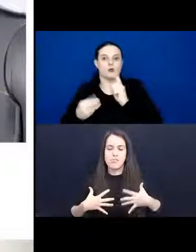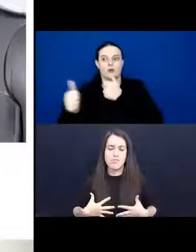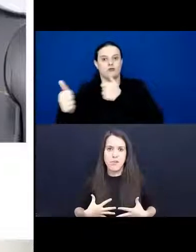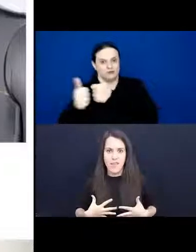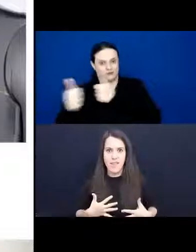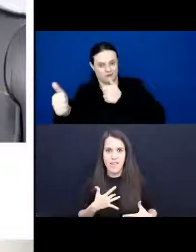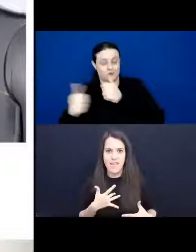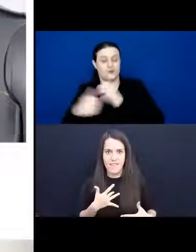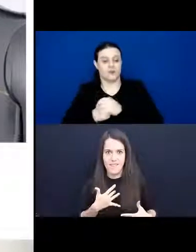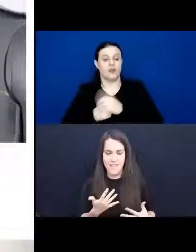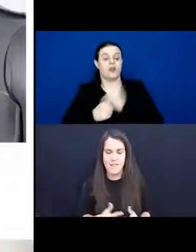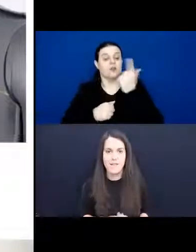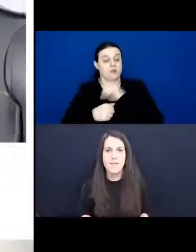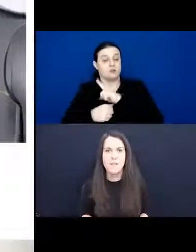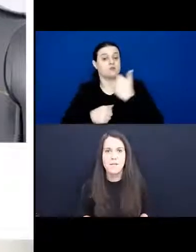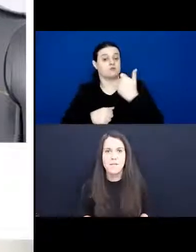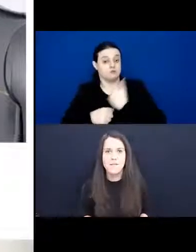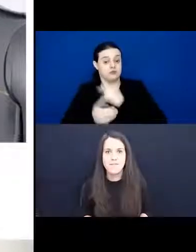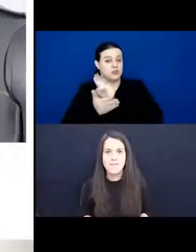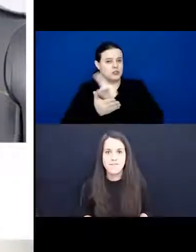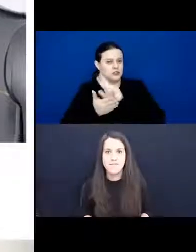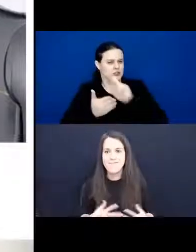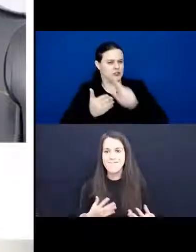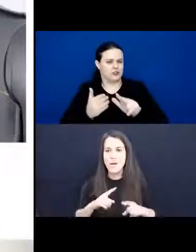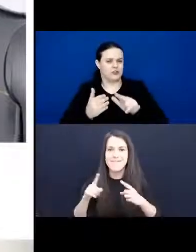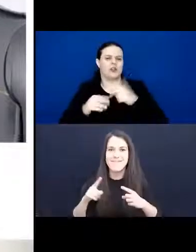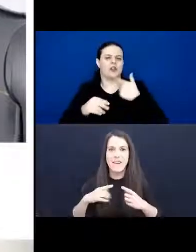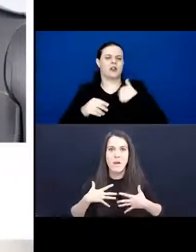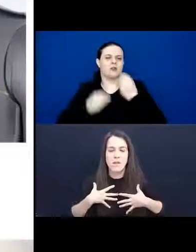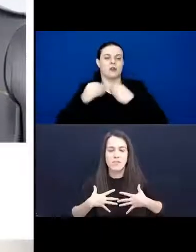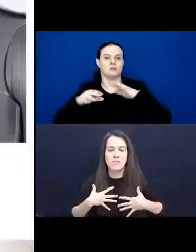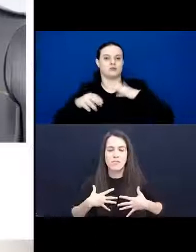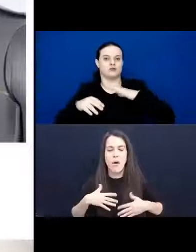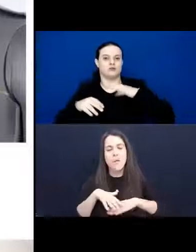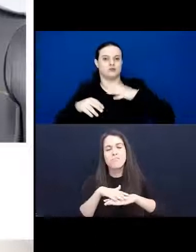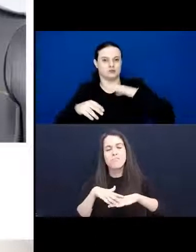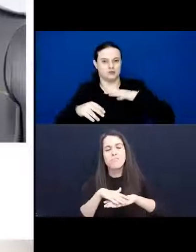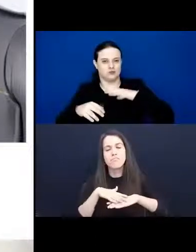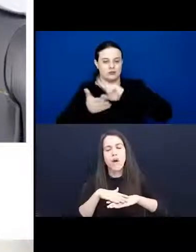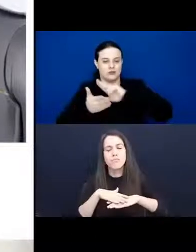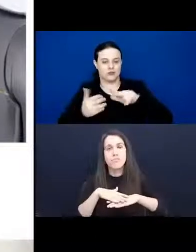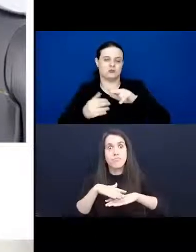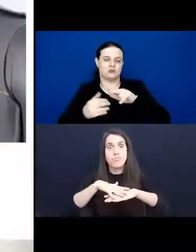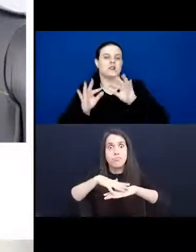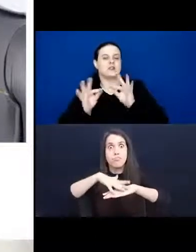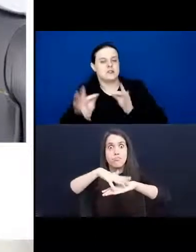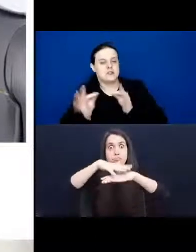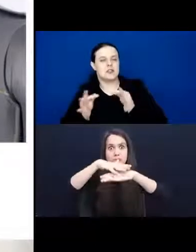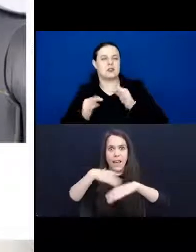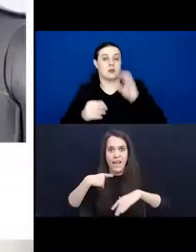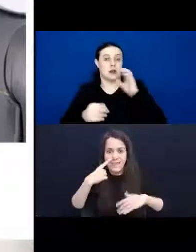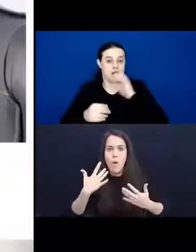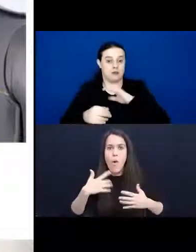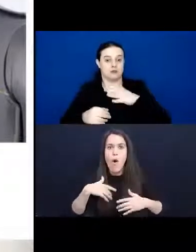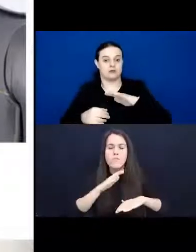So we can provide different frequency levels of vibration. And that means quicker pulses